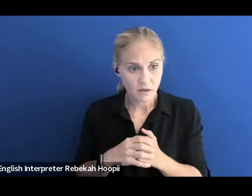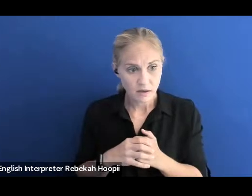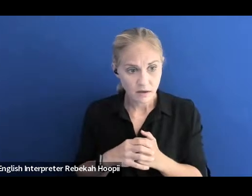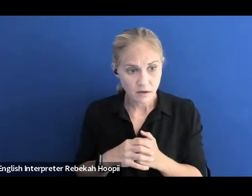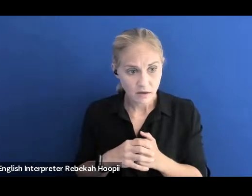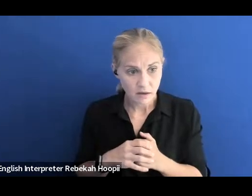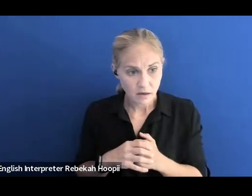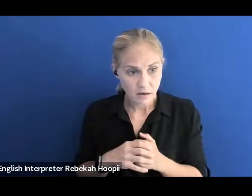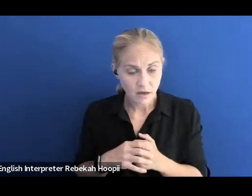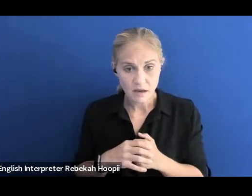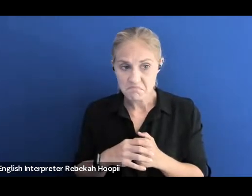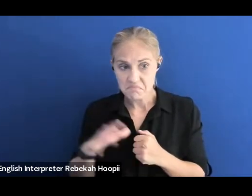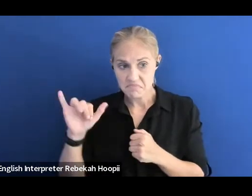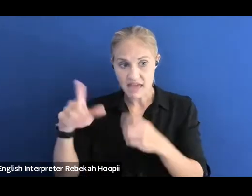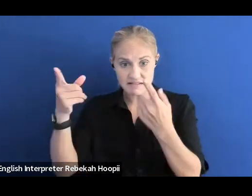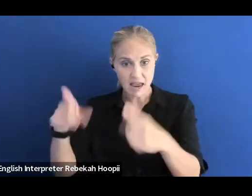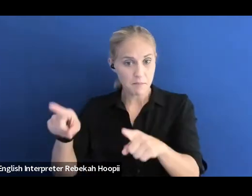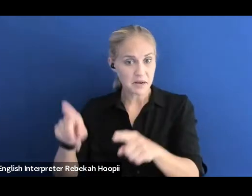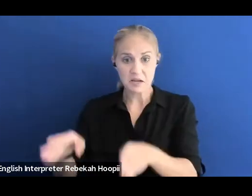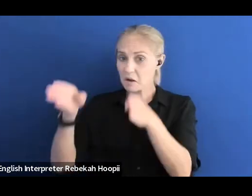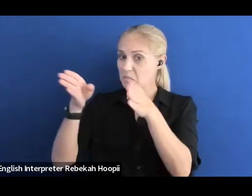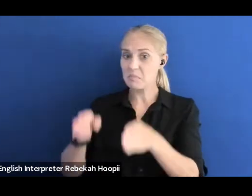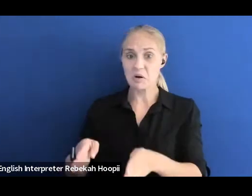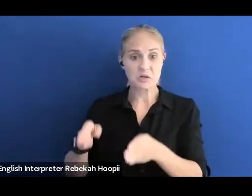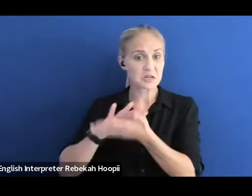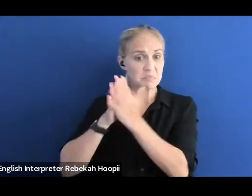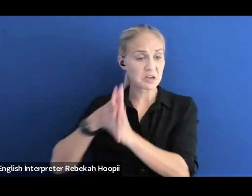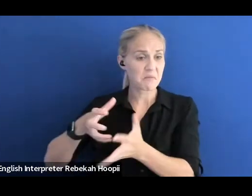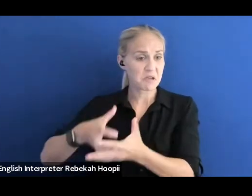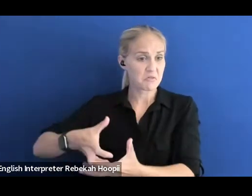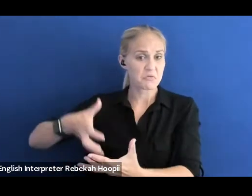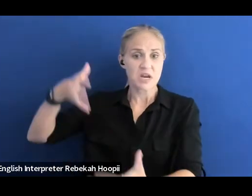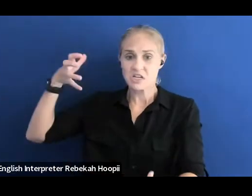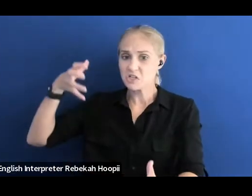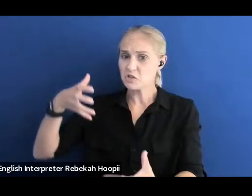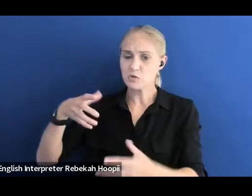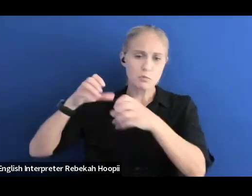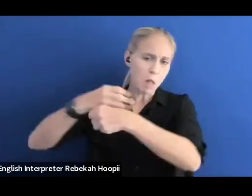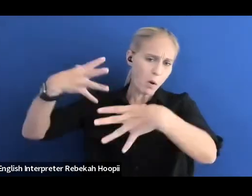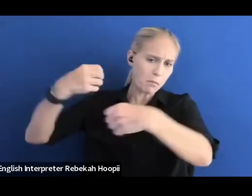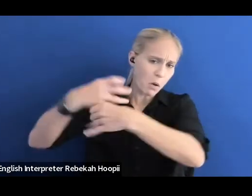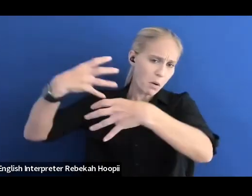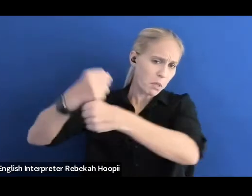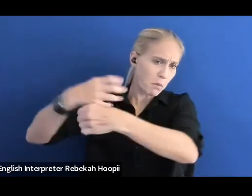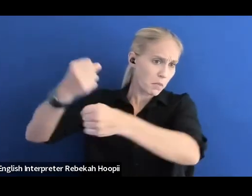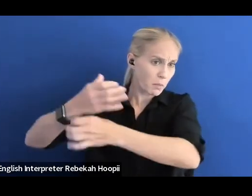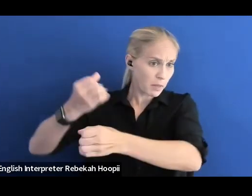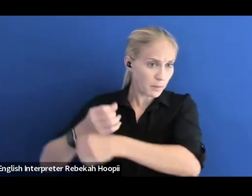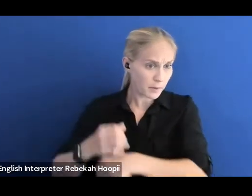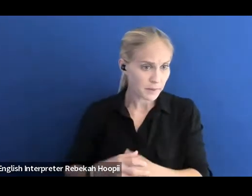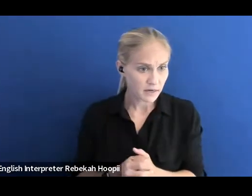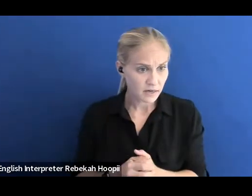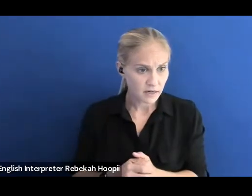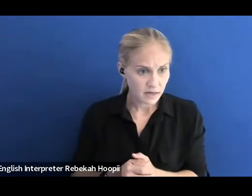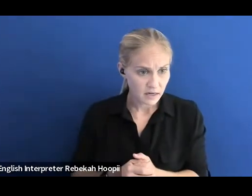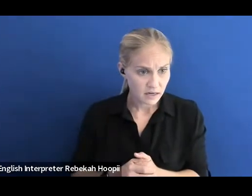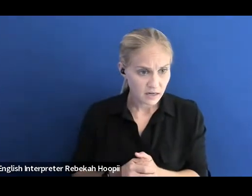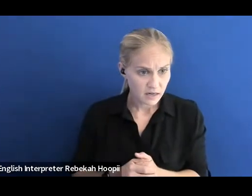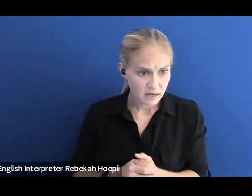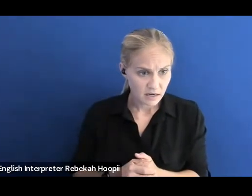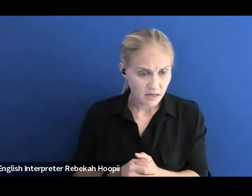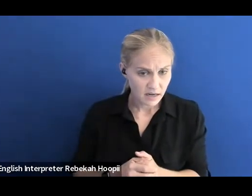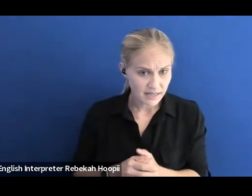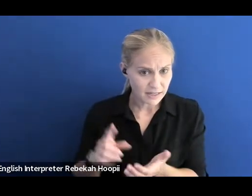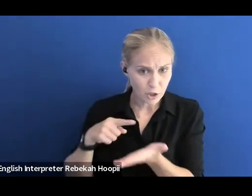somebody making money by having all those large ordinance to blow up, and then we taxpayers have to pay for getting more of